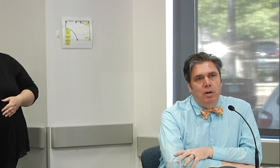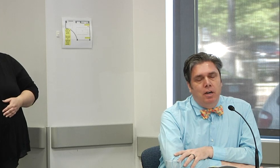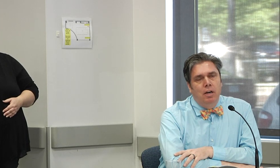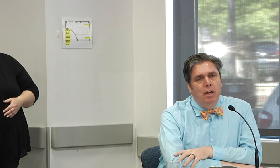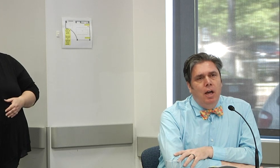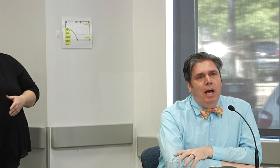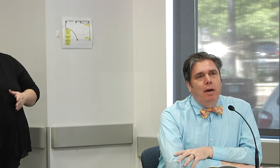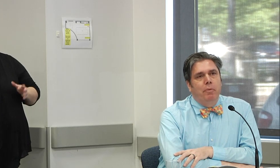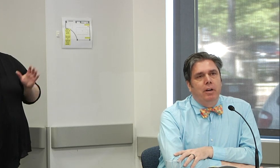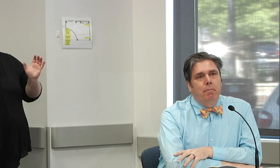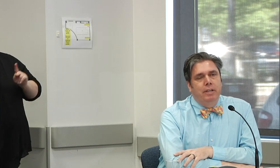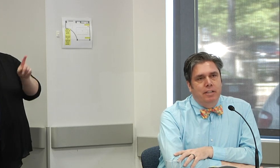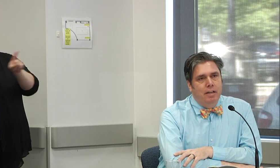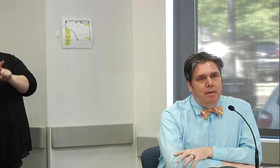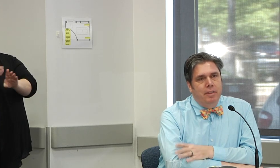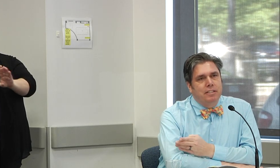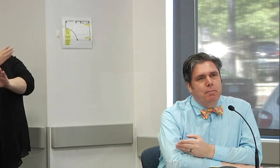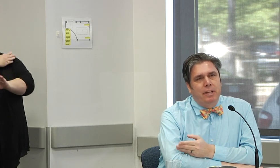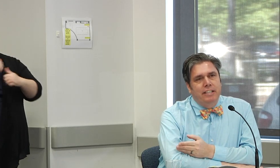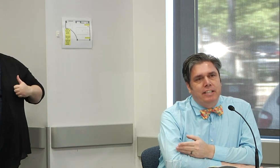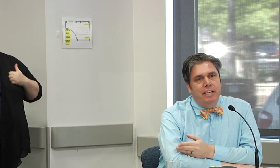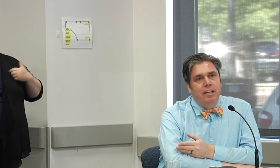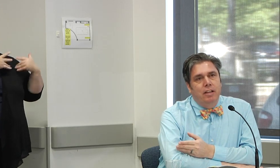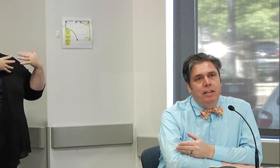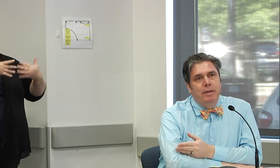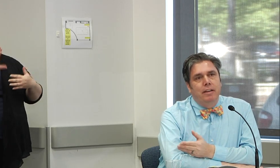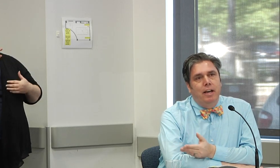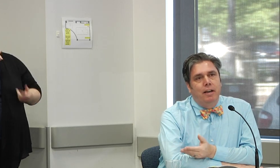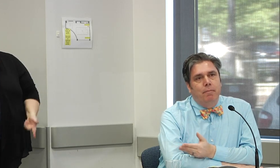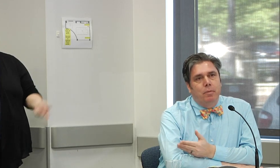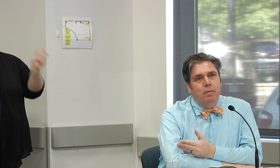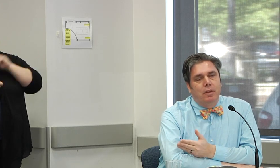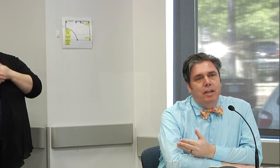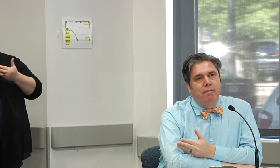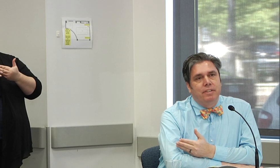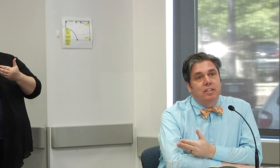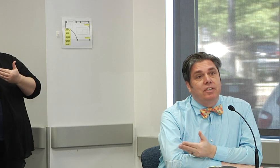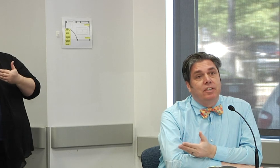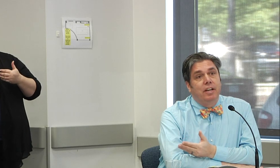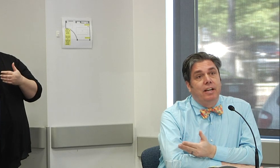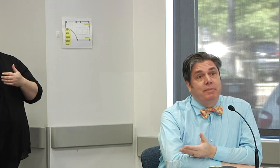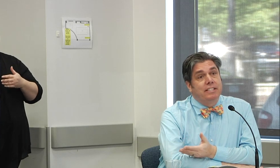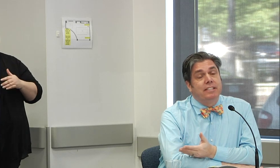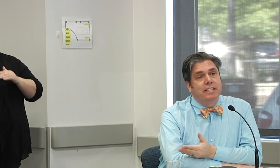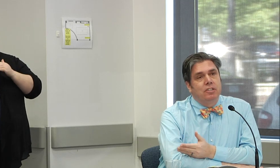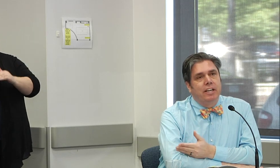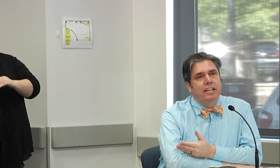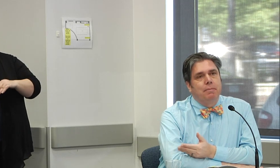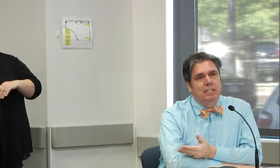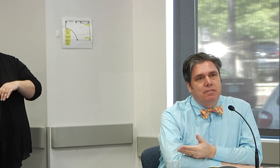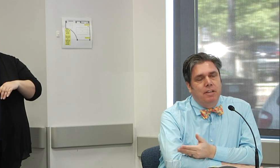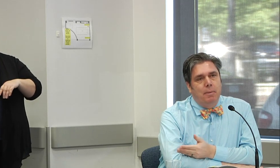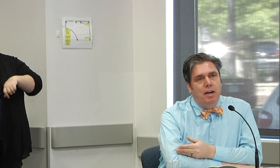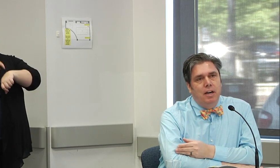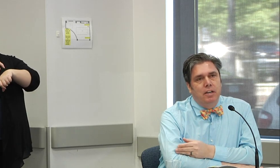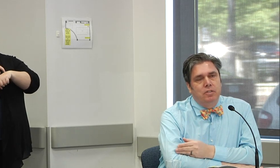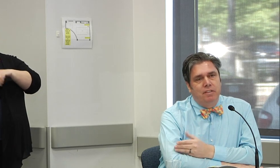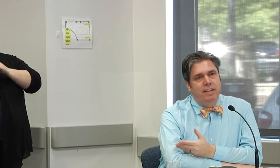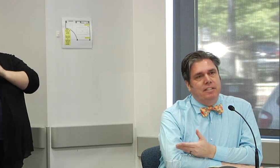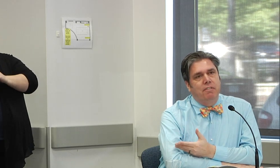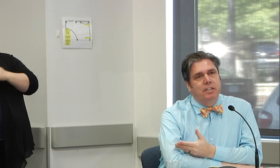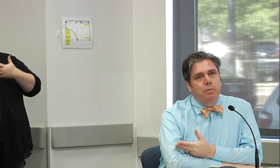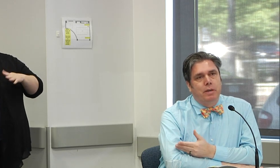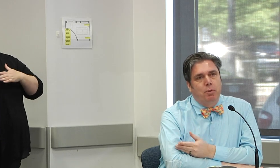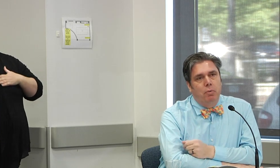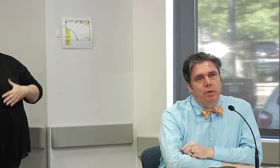were. We are putting things in place that can limit physical distancing, trying to keep 6 feet apart, using face